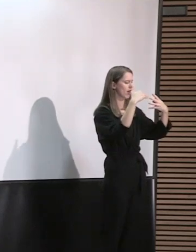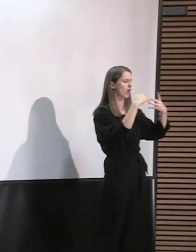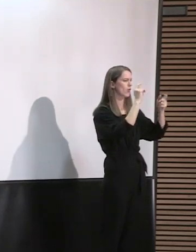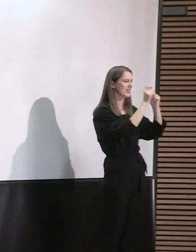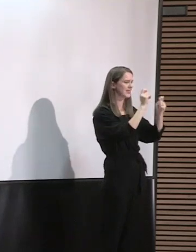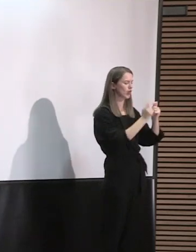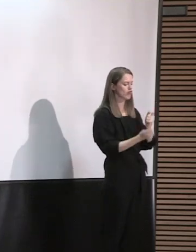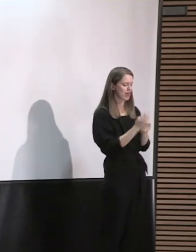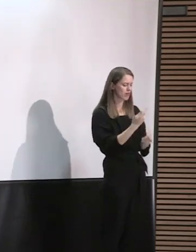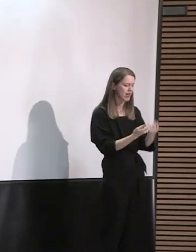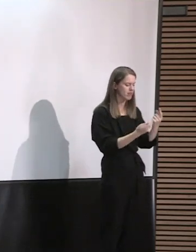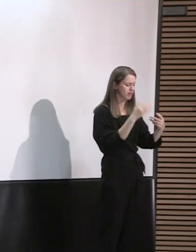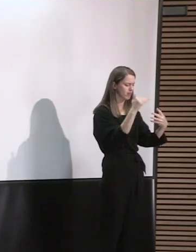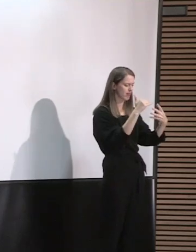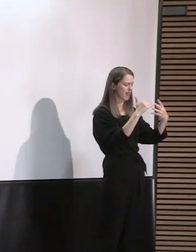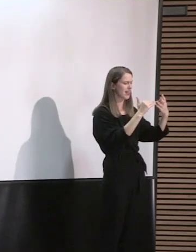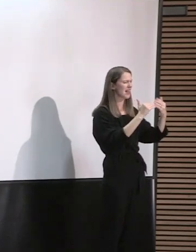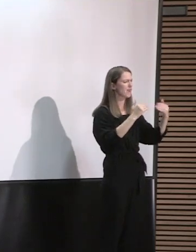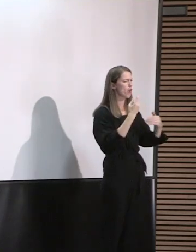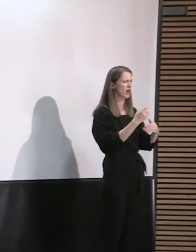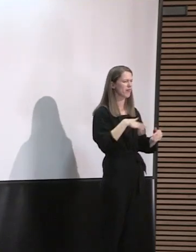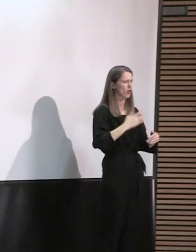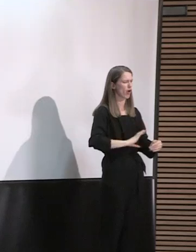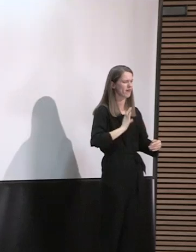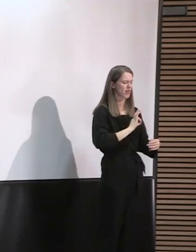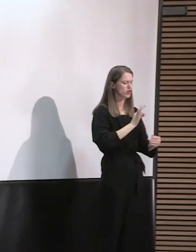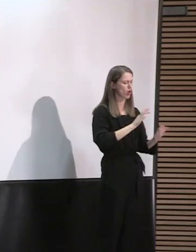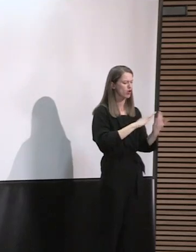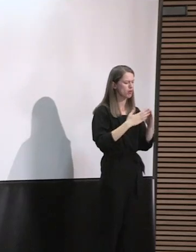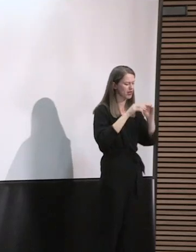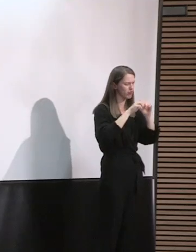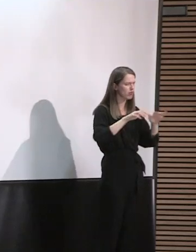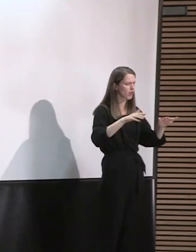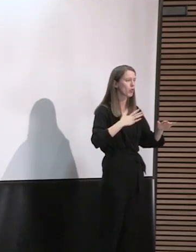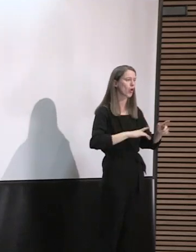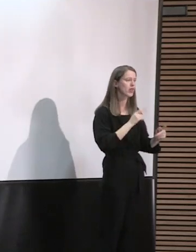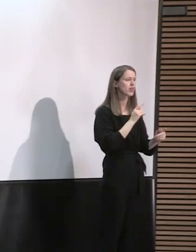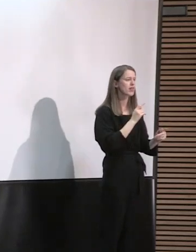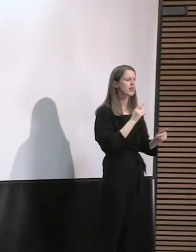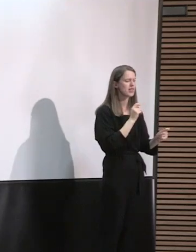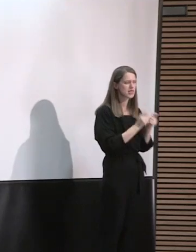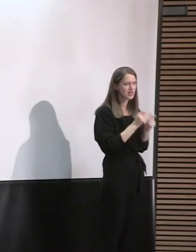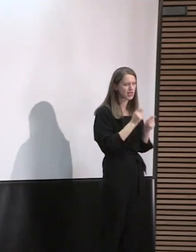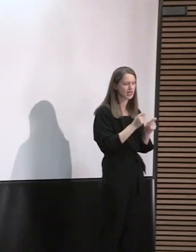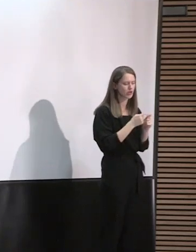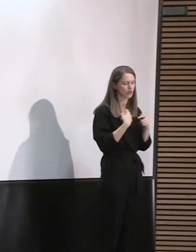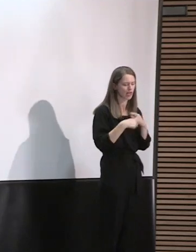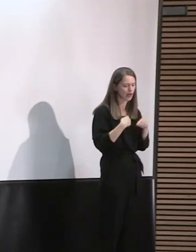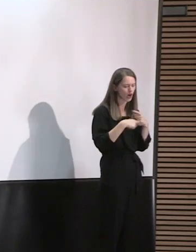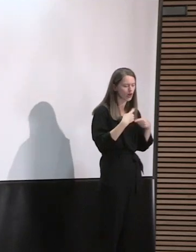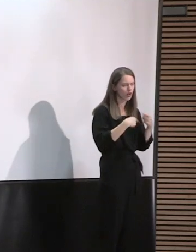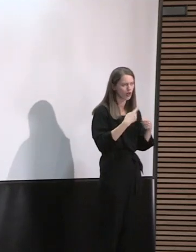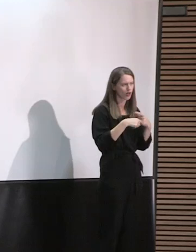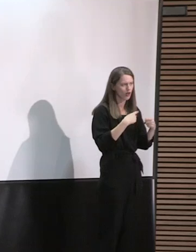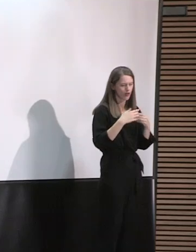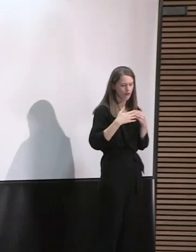we were confident there was no community transmission occurring, we did want to maintain the testing rates across the community, and we